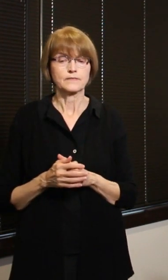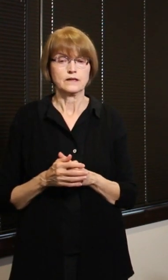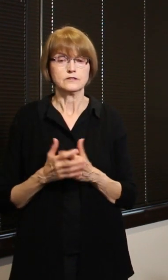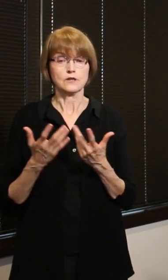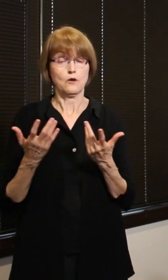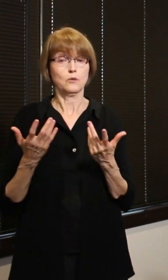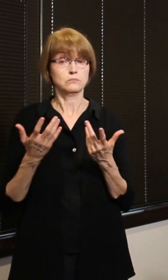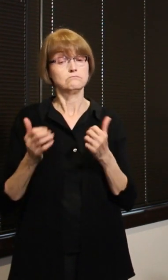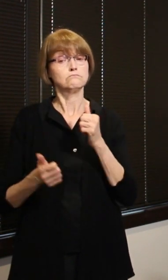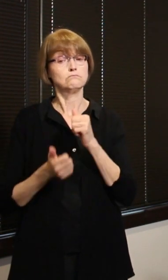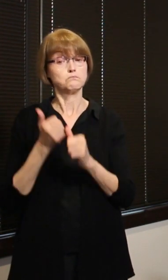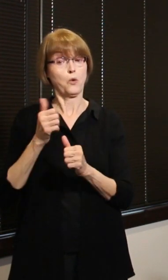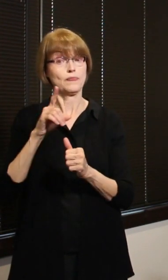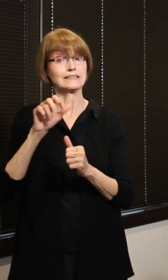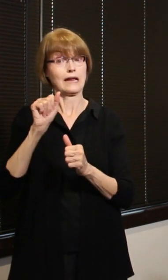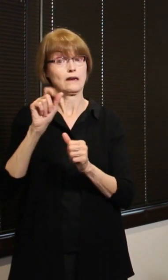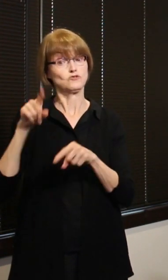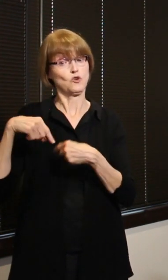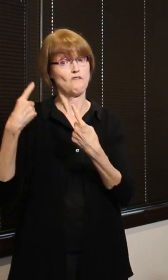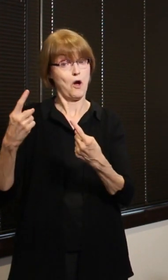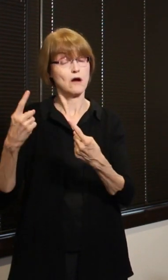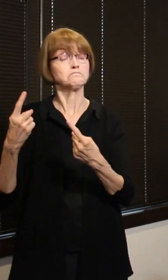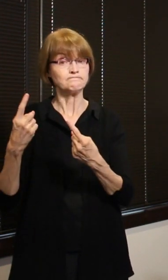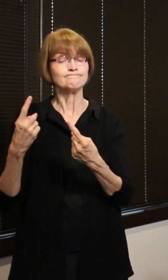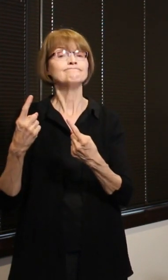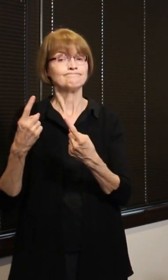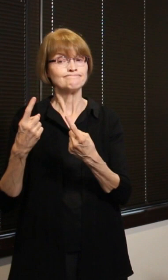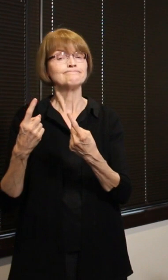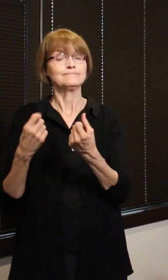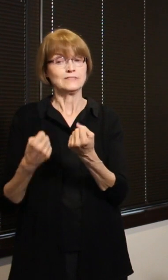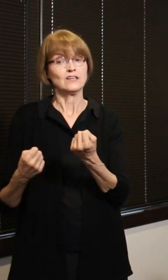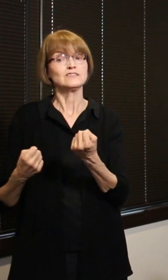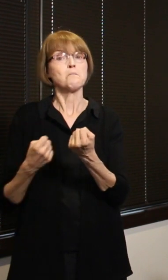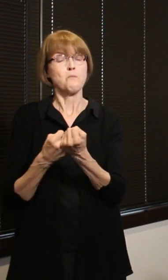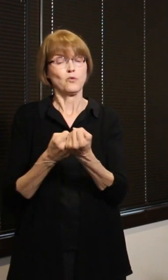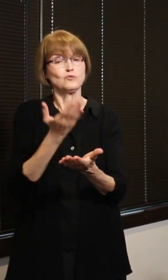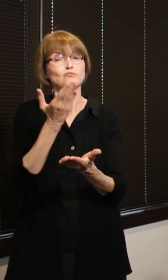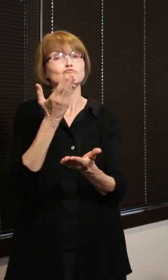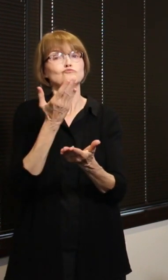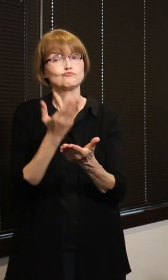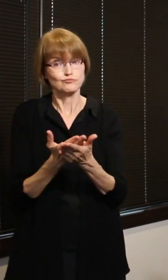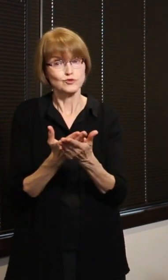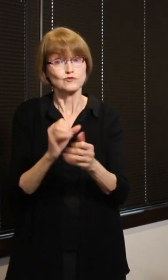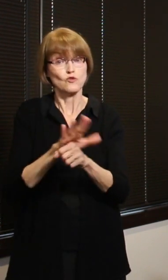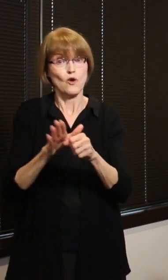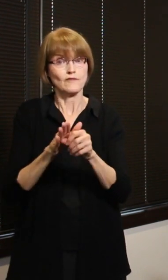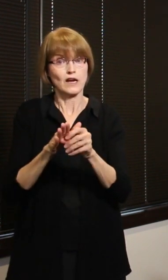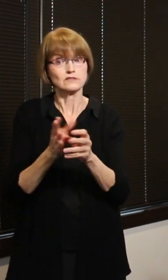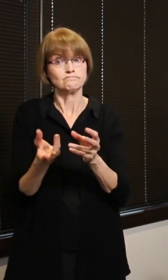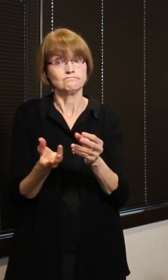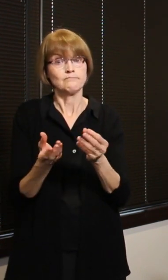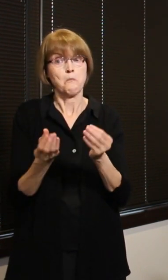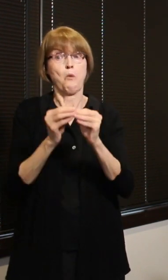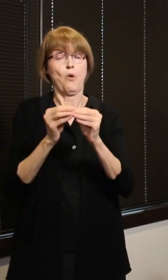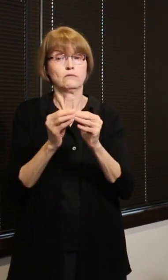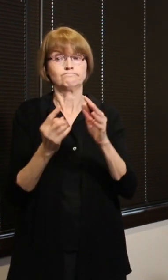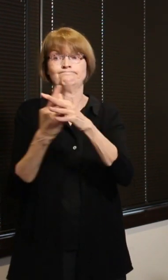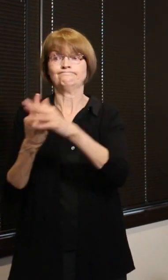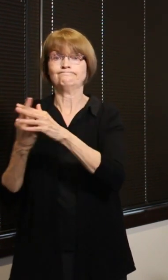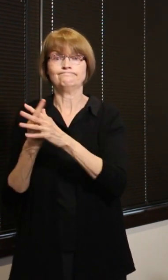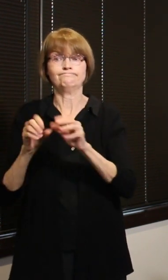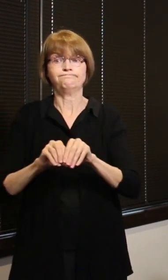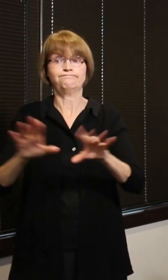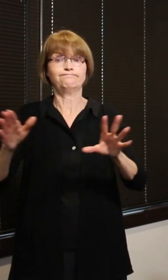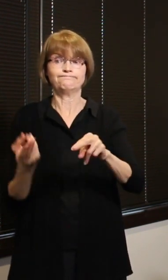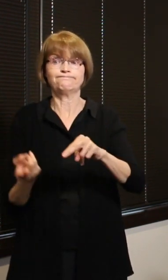conclude, most of the data we shared with you today support the conclusion that we have increased transmission of the virus in our area. And we're seeing those numbers